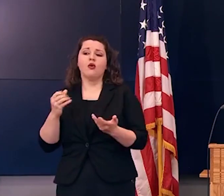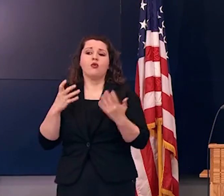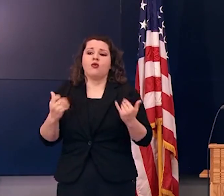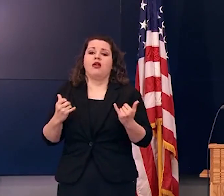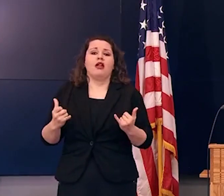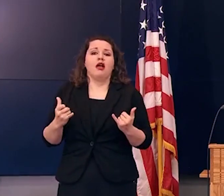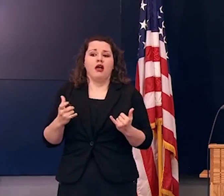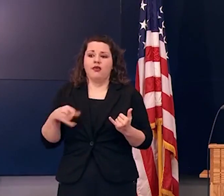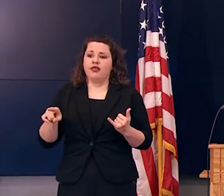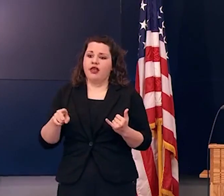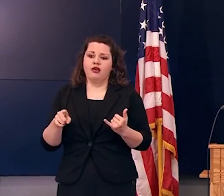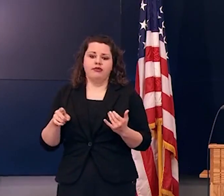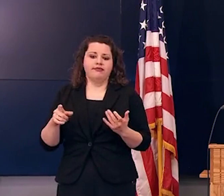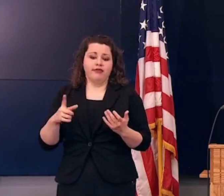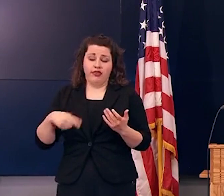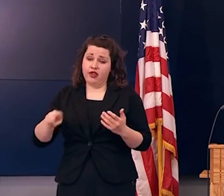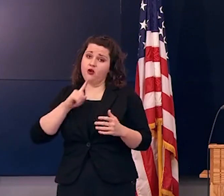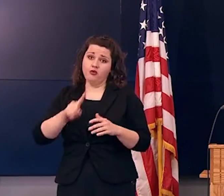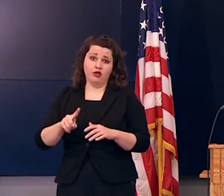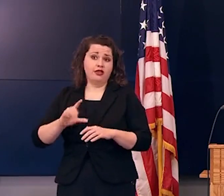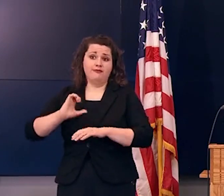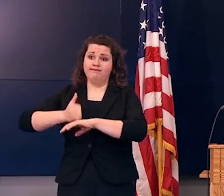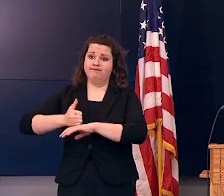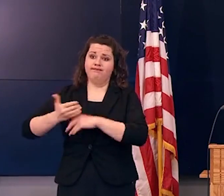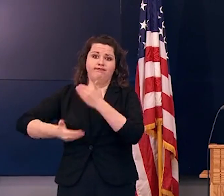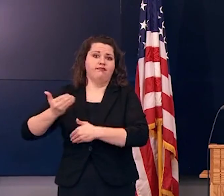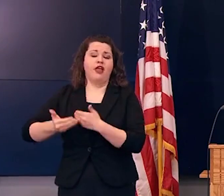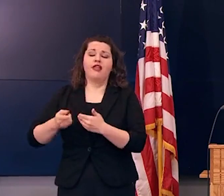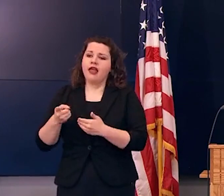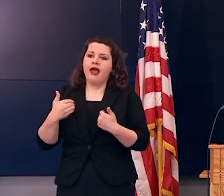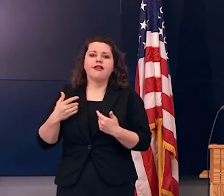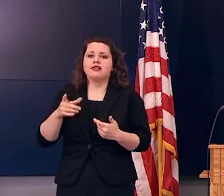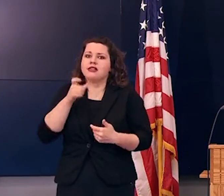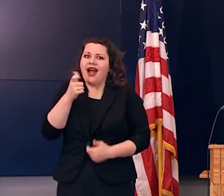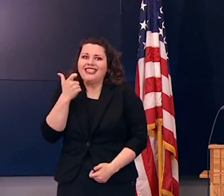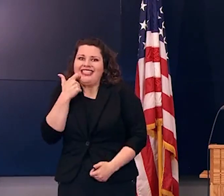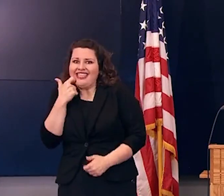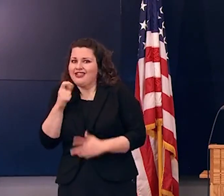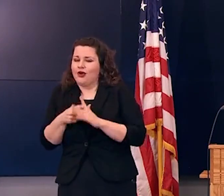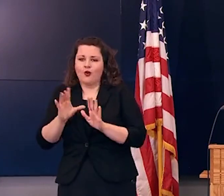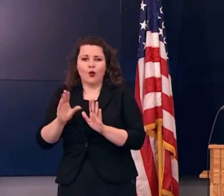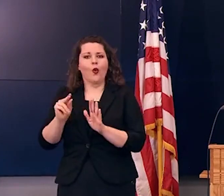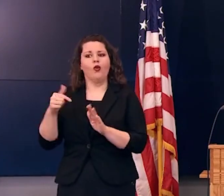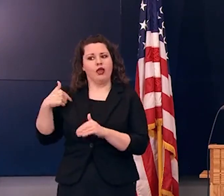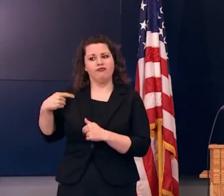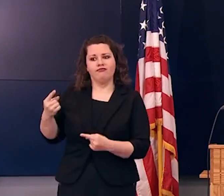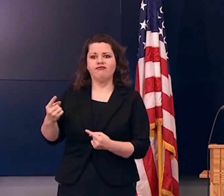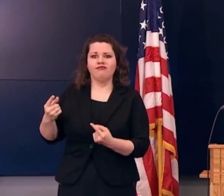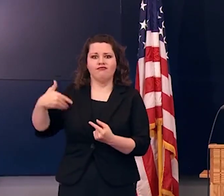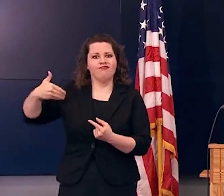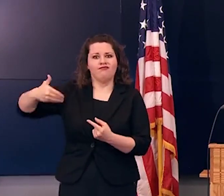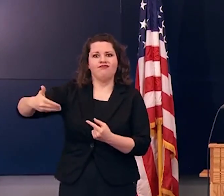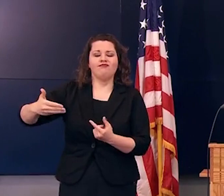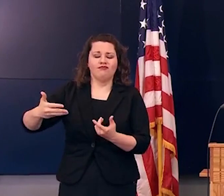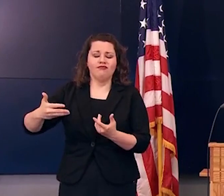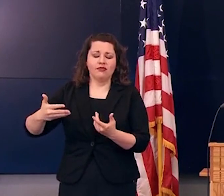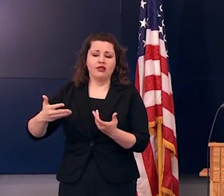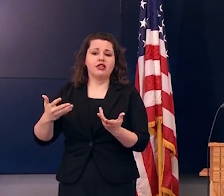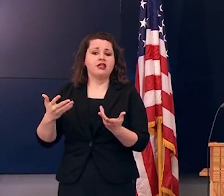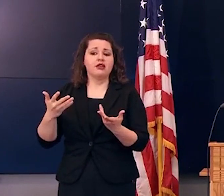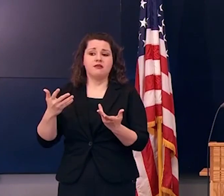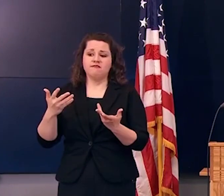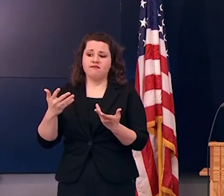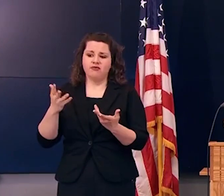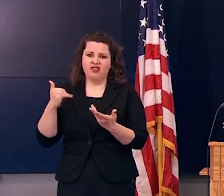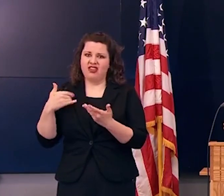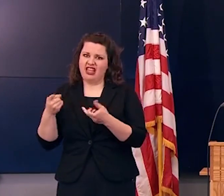are really implementing and this isn't something they just started. They've been doing this for quite some time now, just